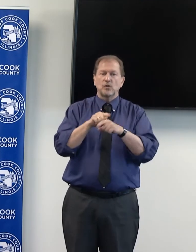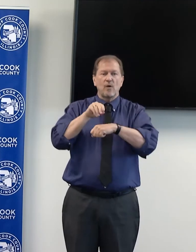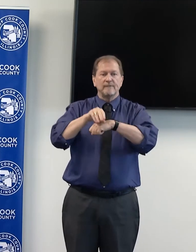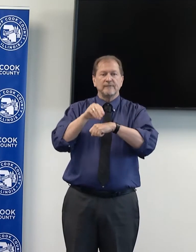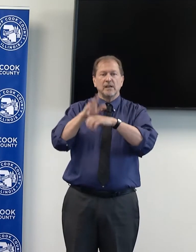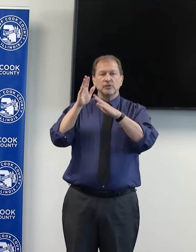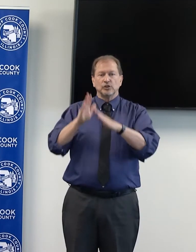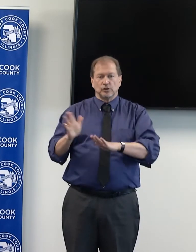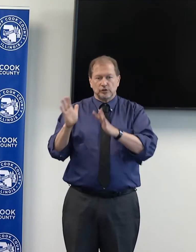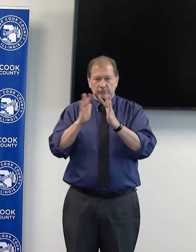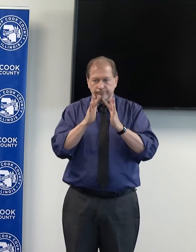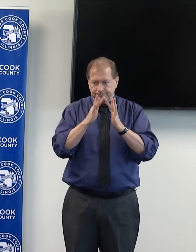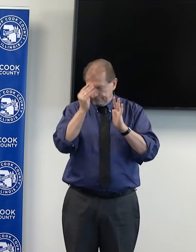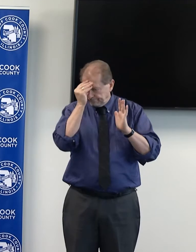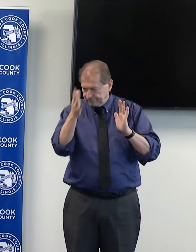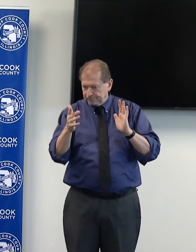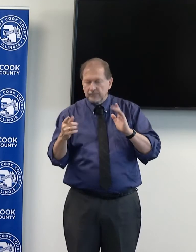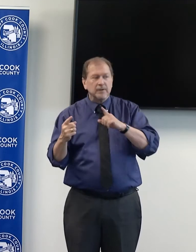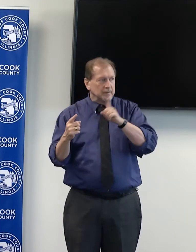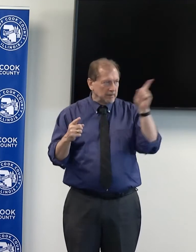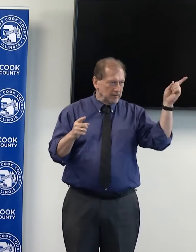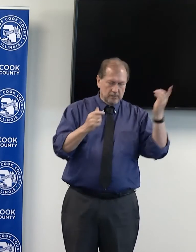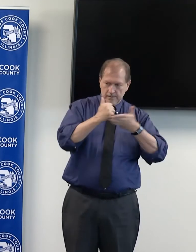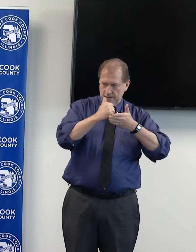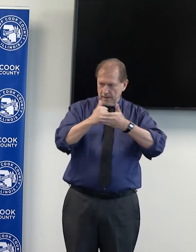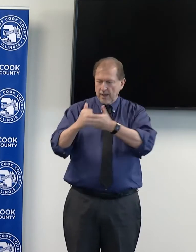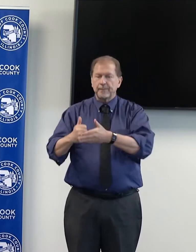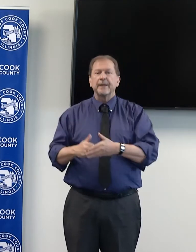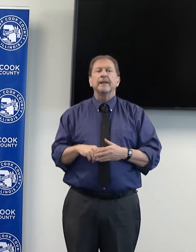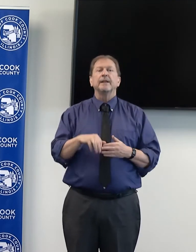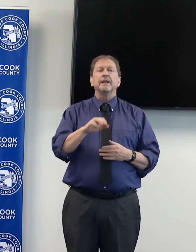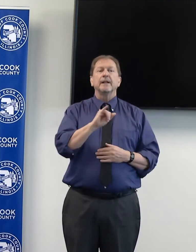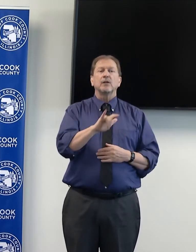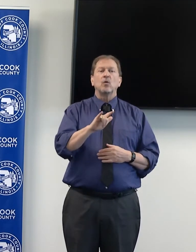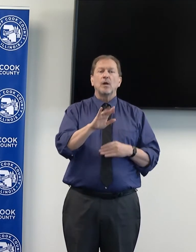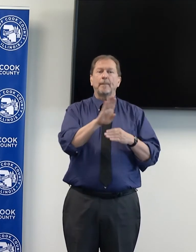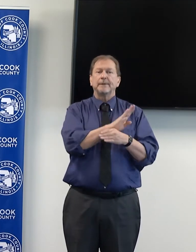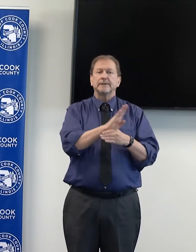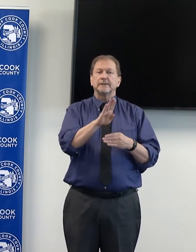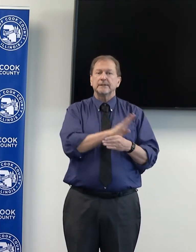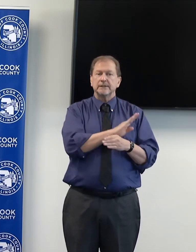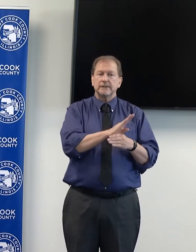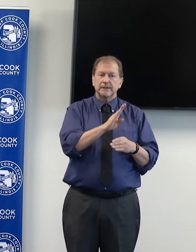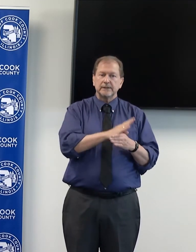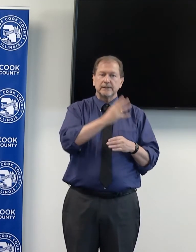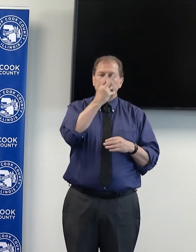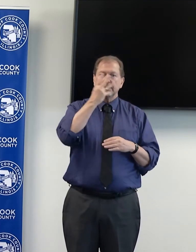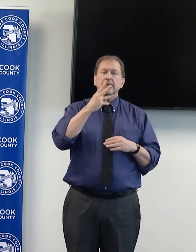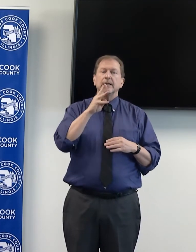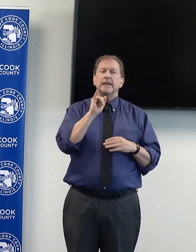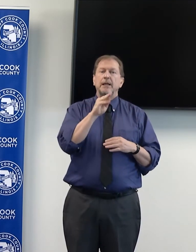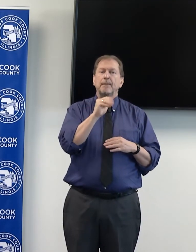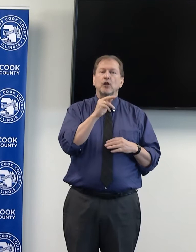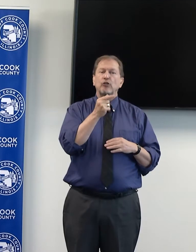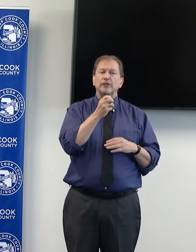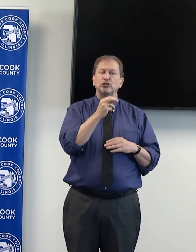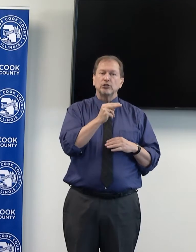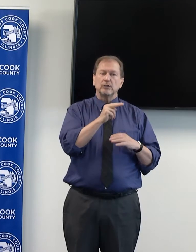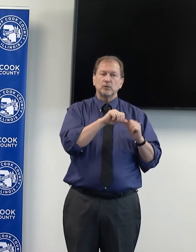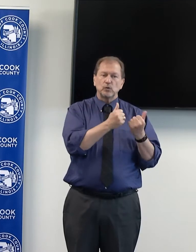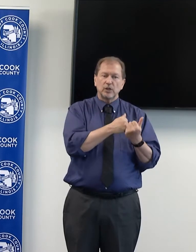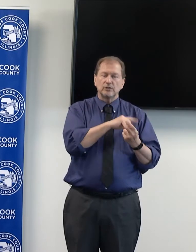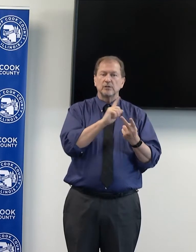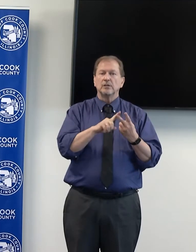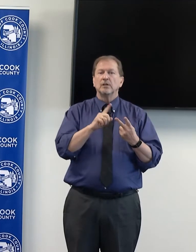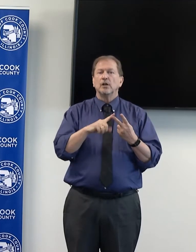a partnership with the Illinois Business Immigration Coalition, the Illinois Restaurant Association, and